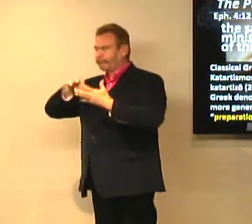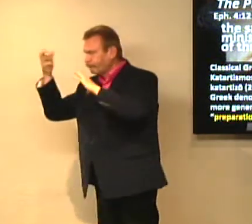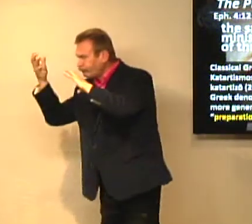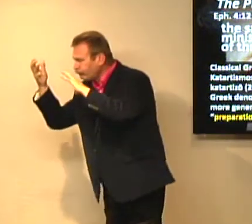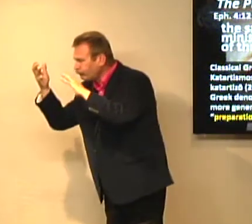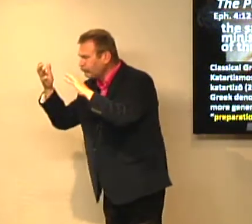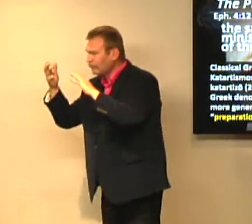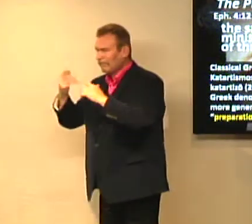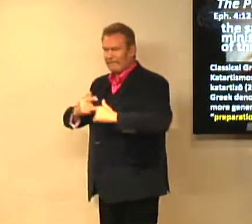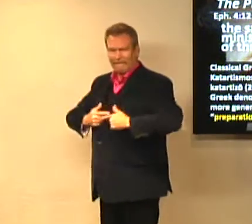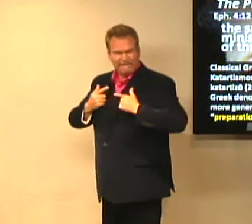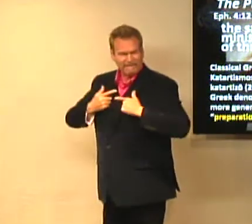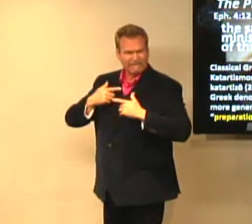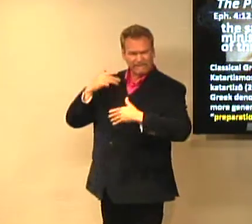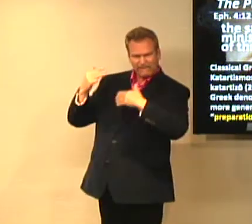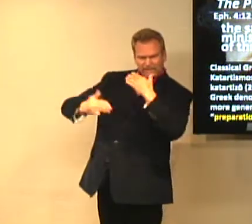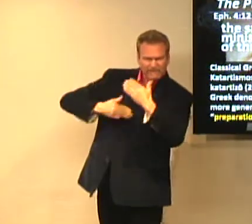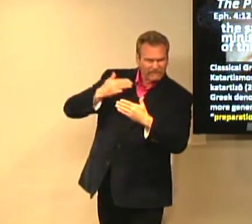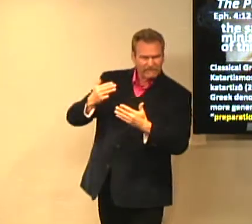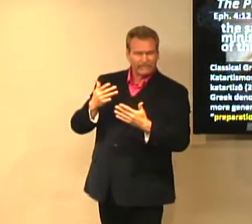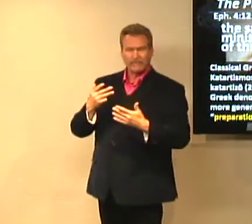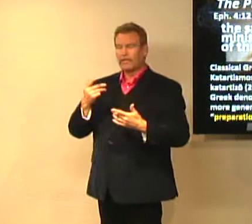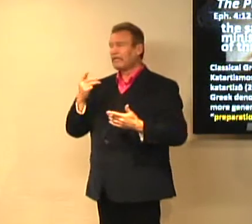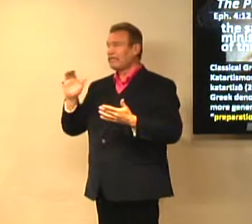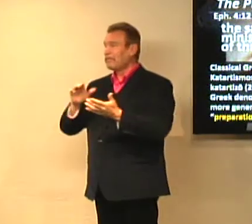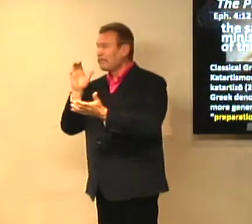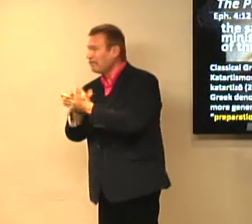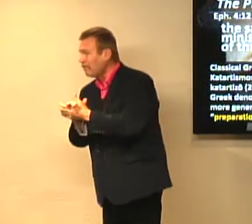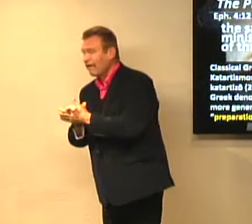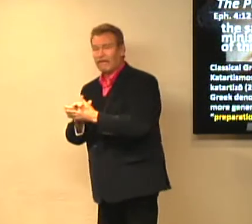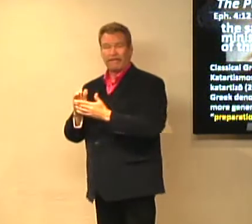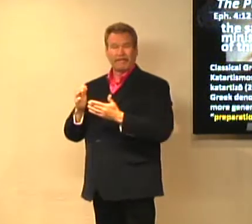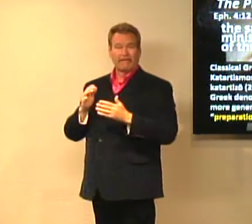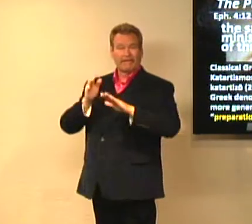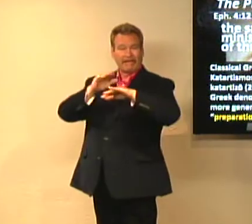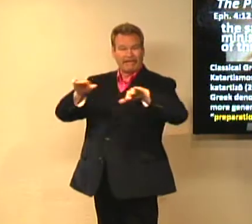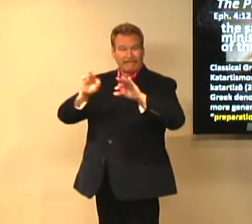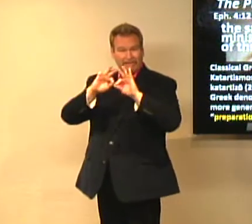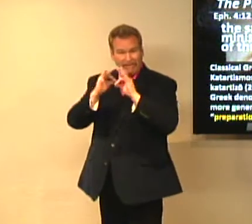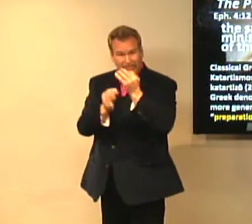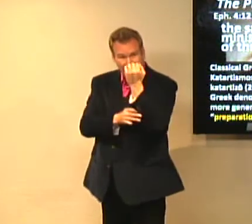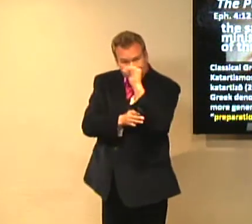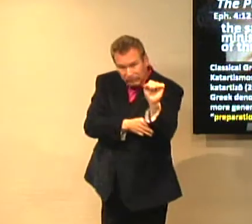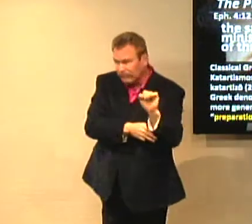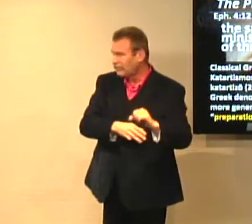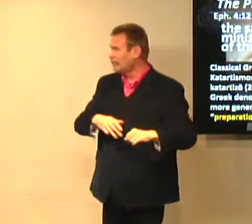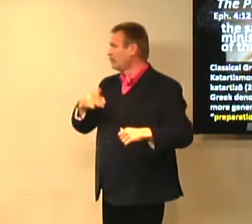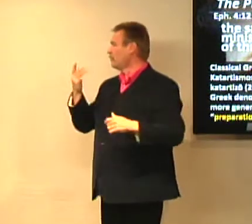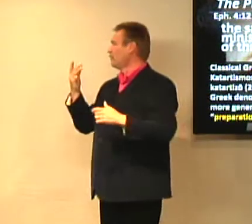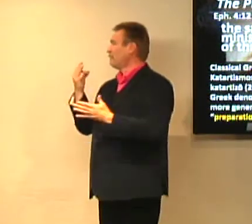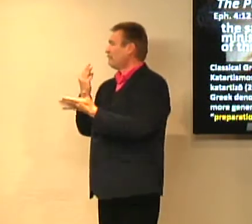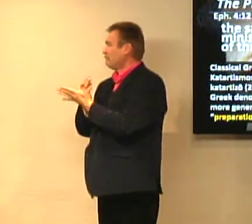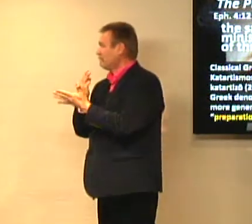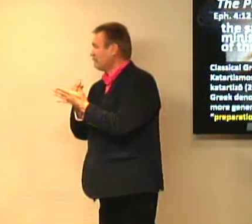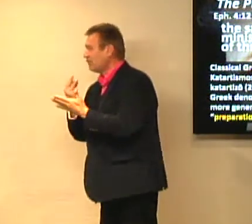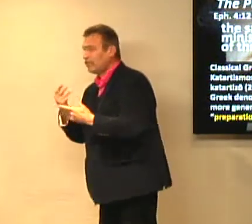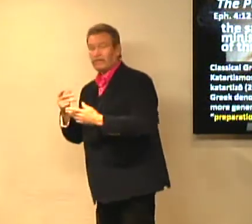Sometimes if we're feeling kind of out of it, a little bit out of whack, but facing problems in life, or family, or children are rebelling,